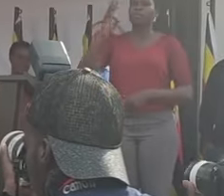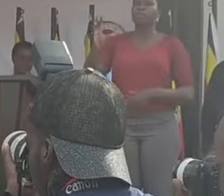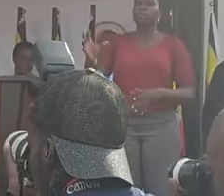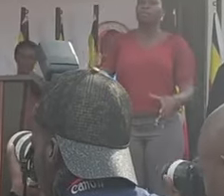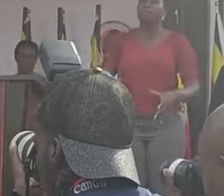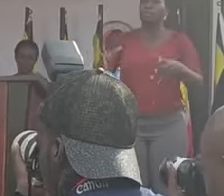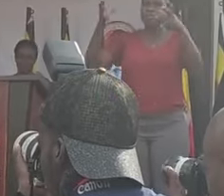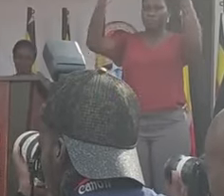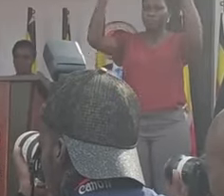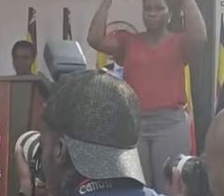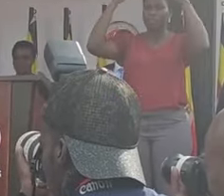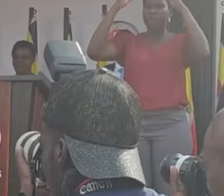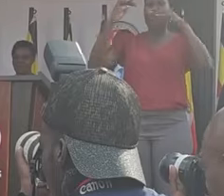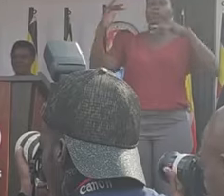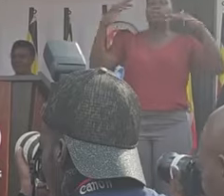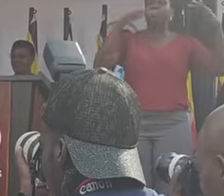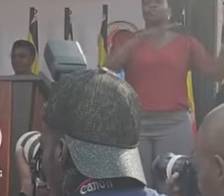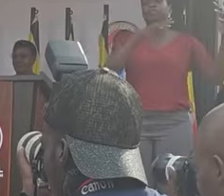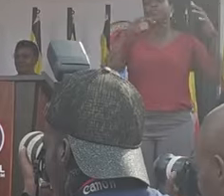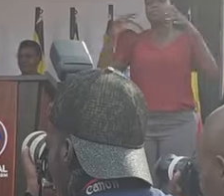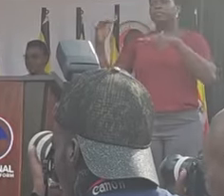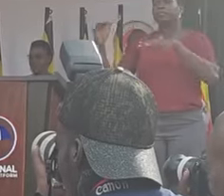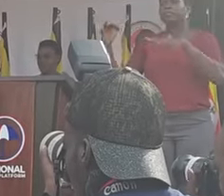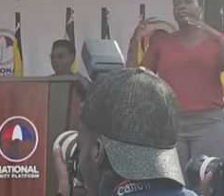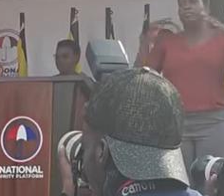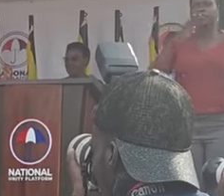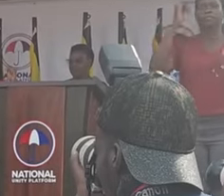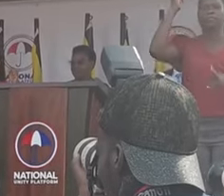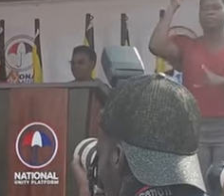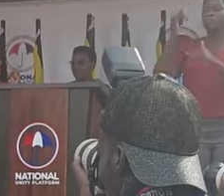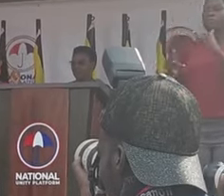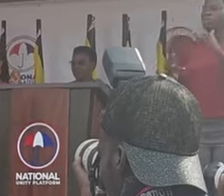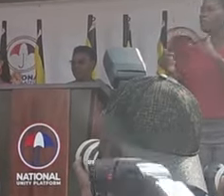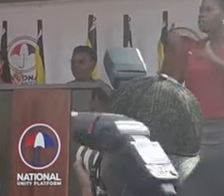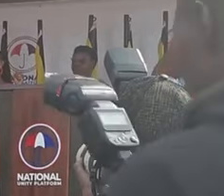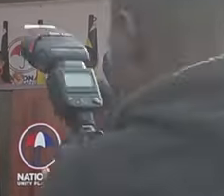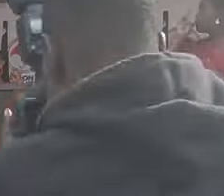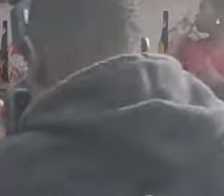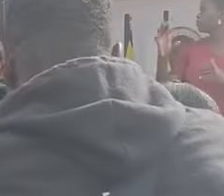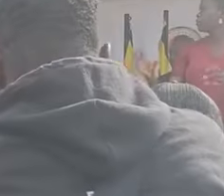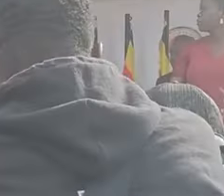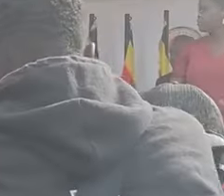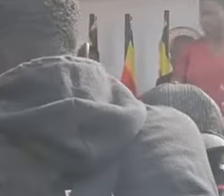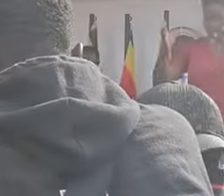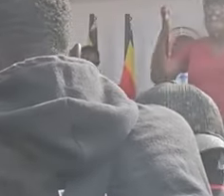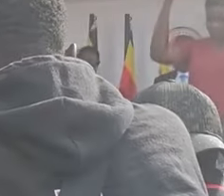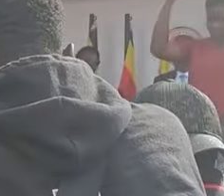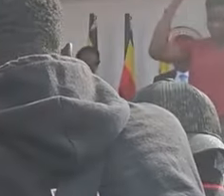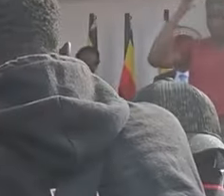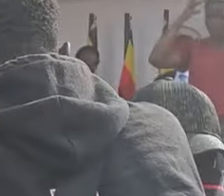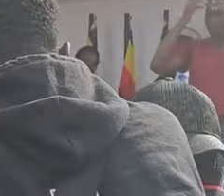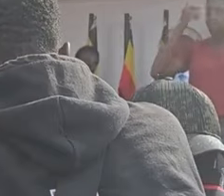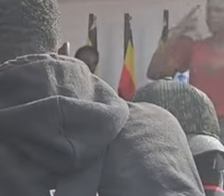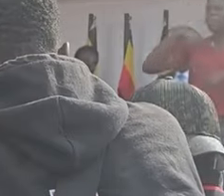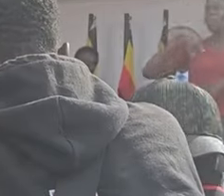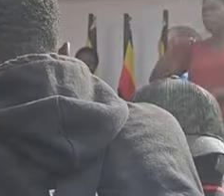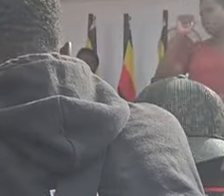tuli yambale ngule olutalo nga luwete tuli yambale